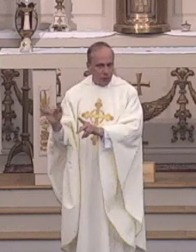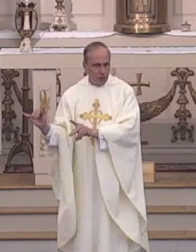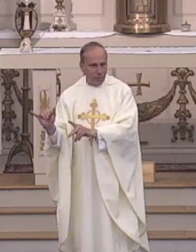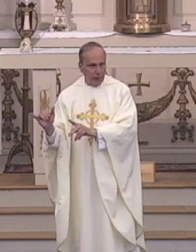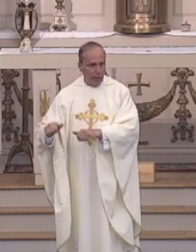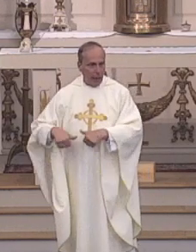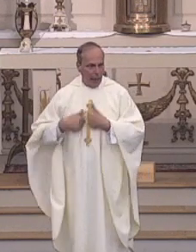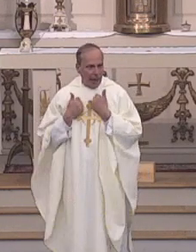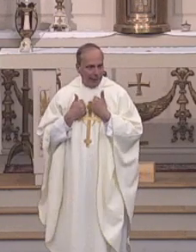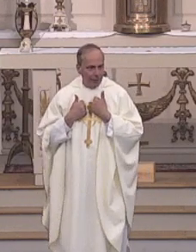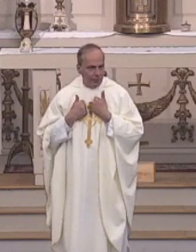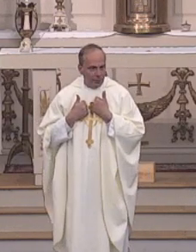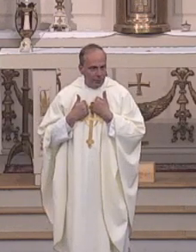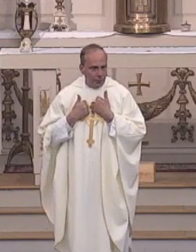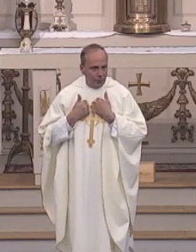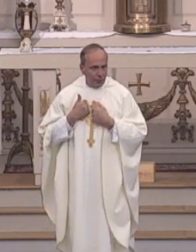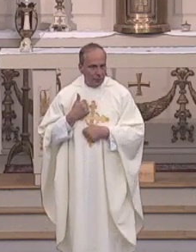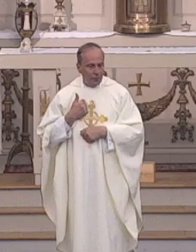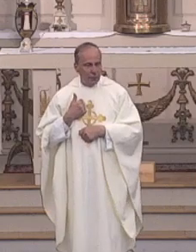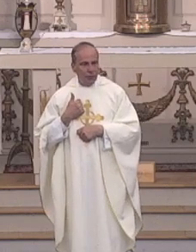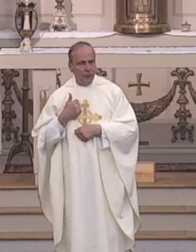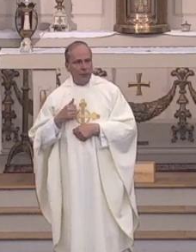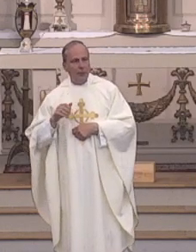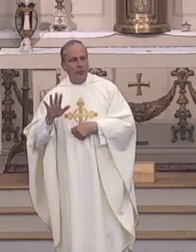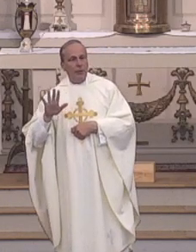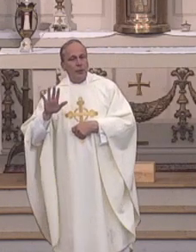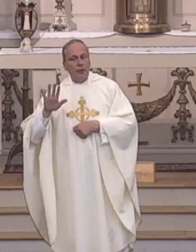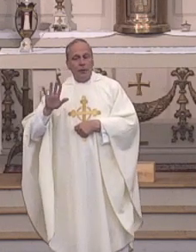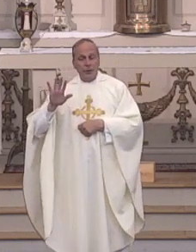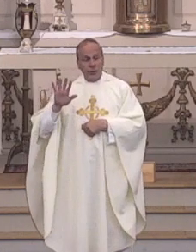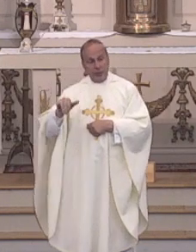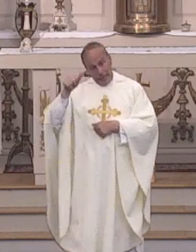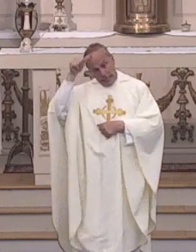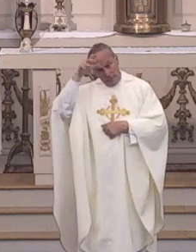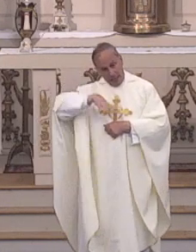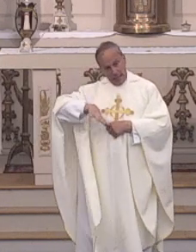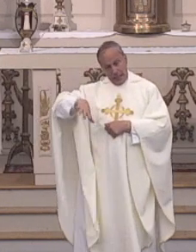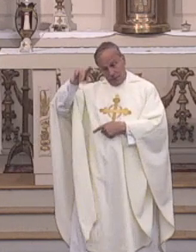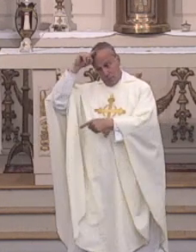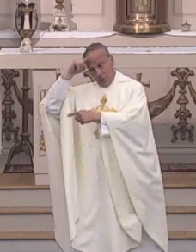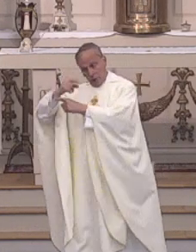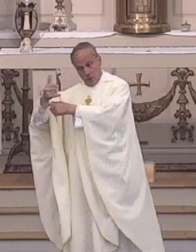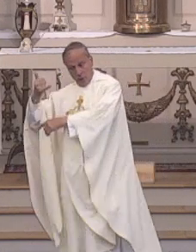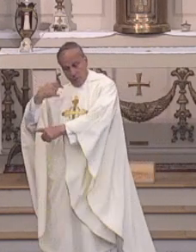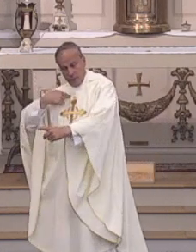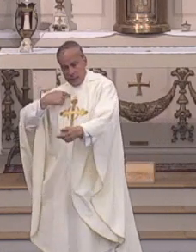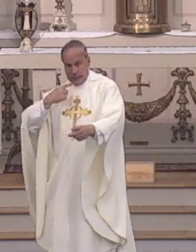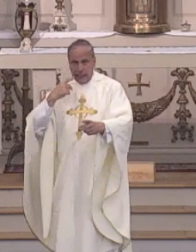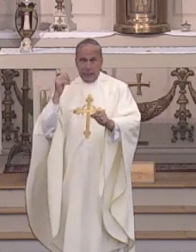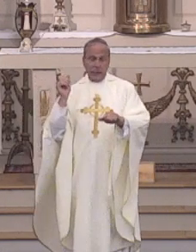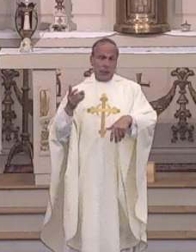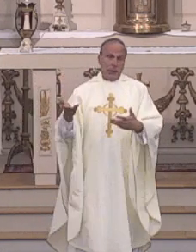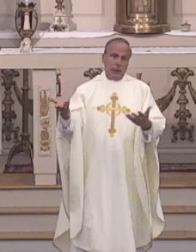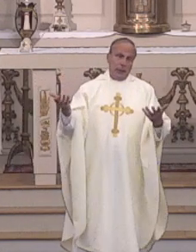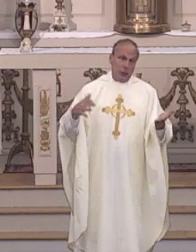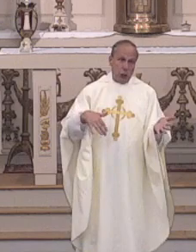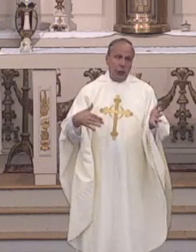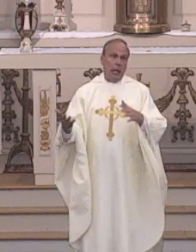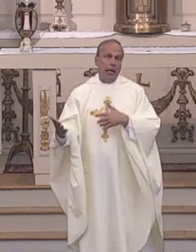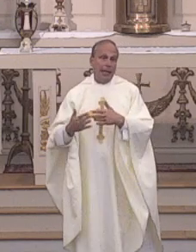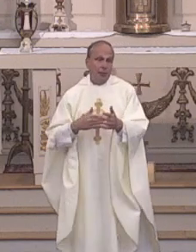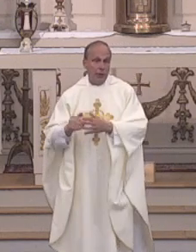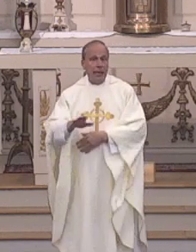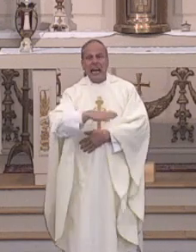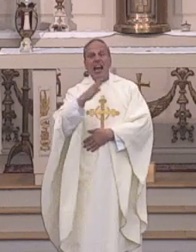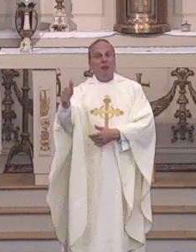before to have that low of a temperature and still be alive. And so that man's